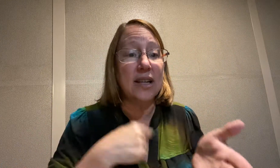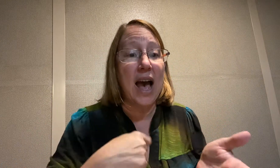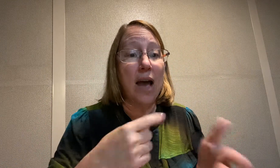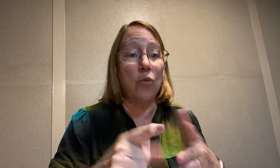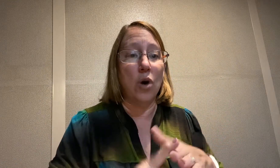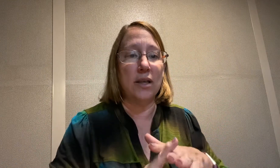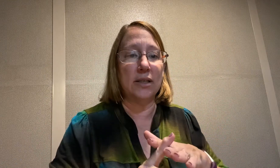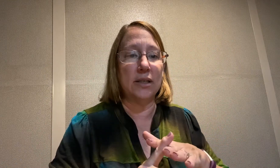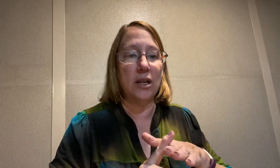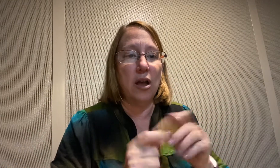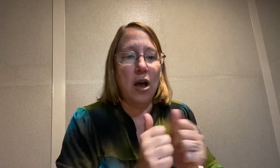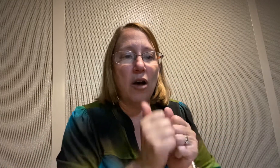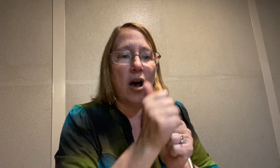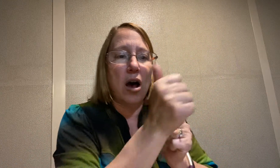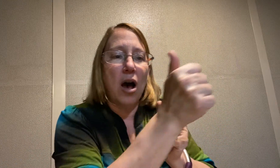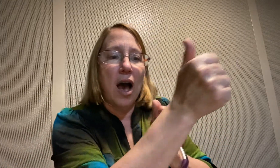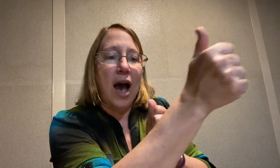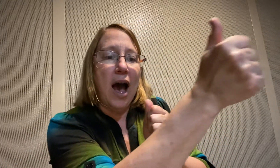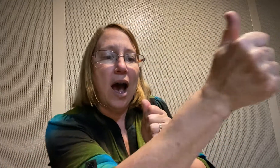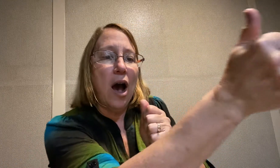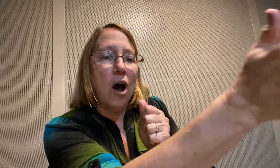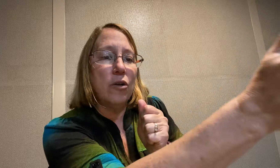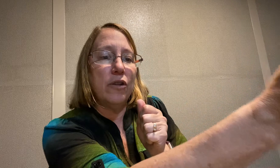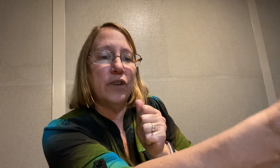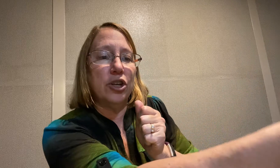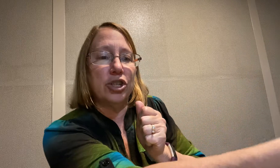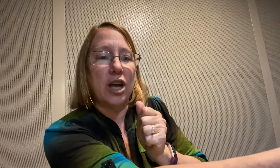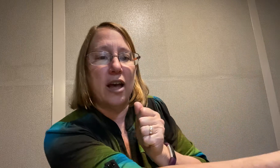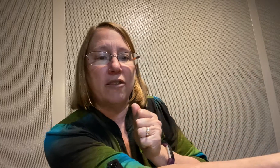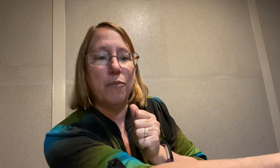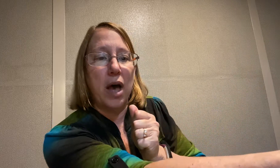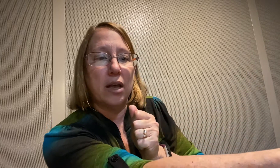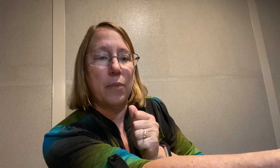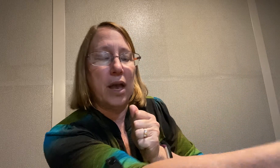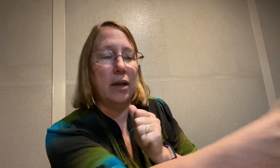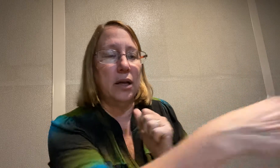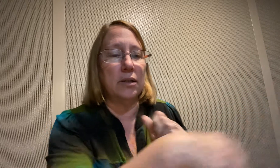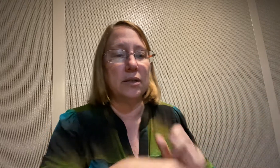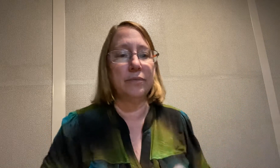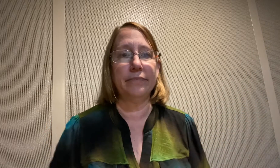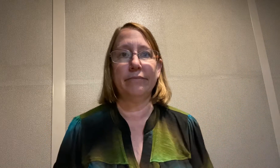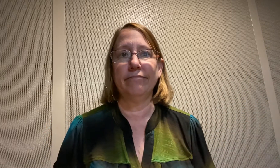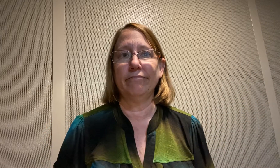I was out of earshot of my companions.